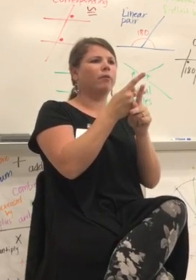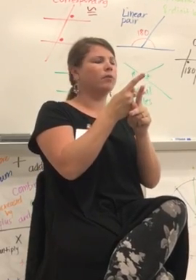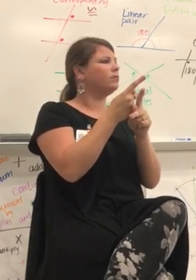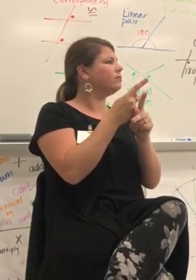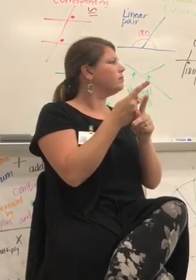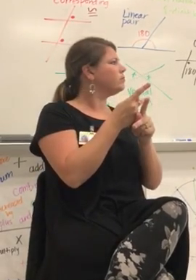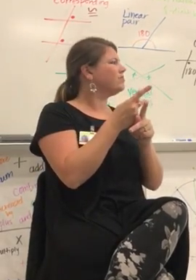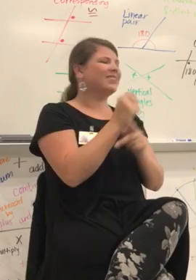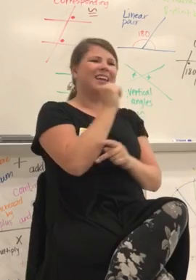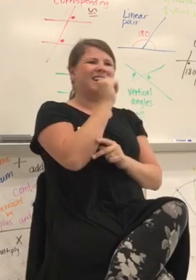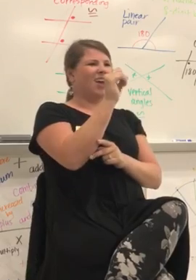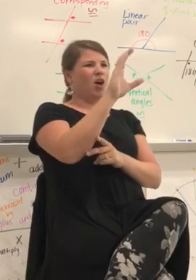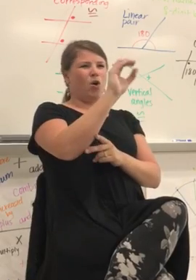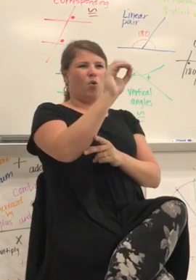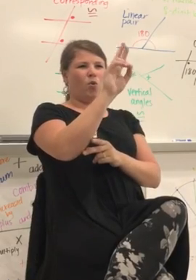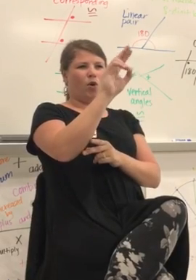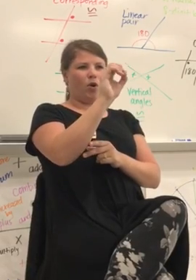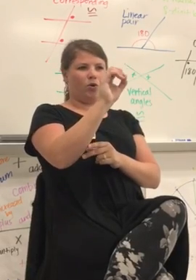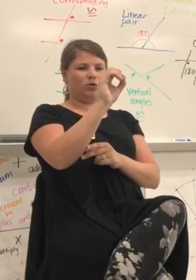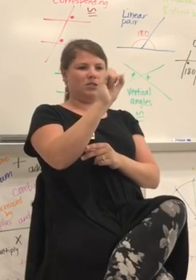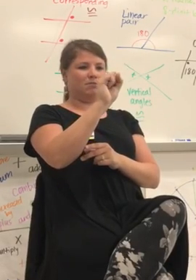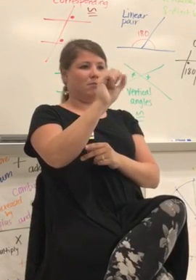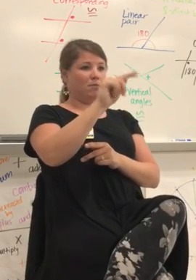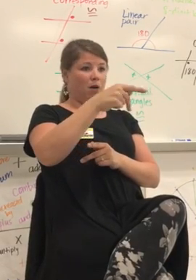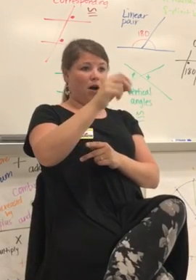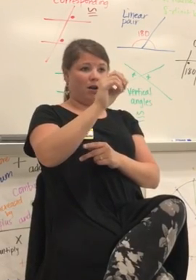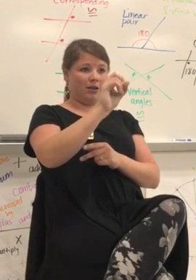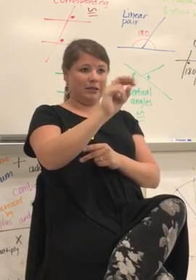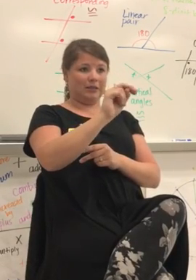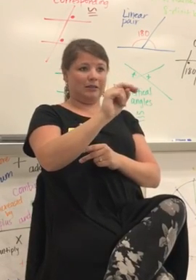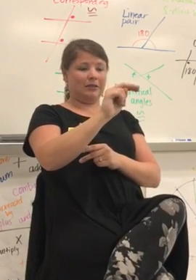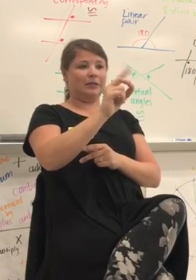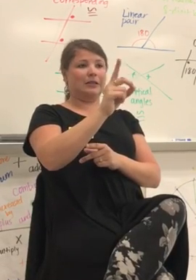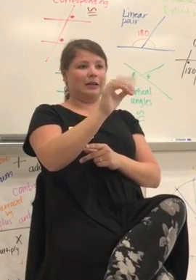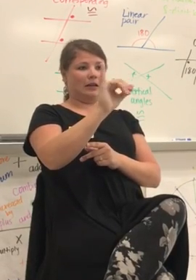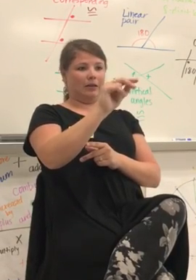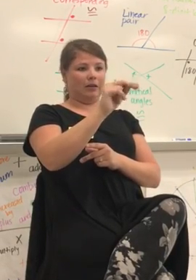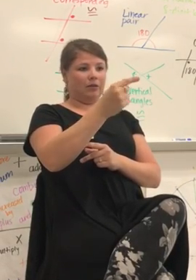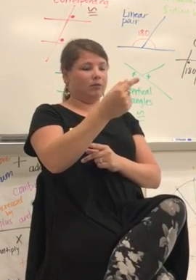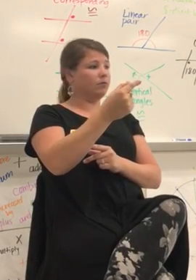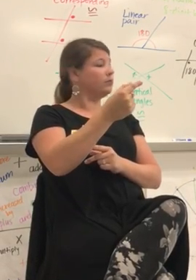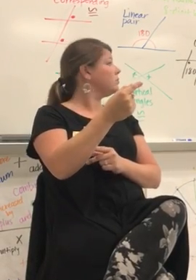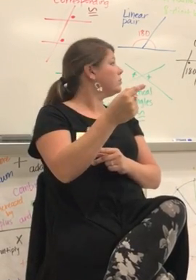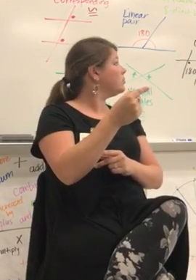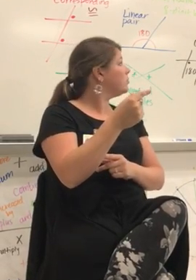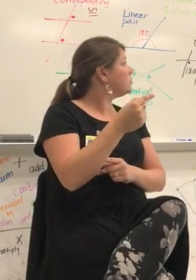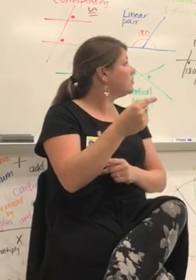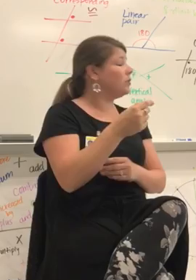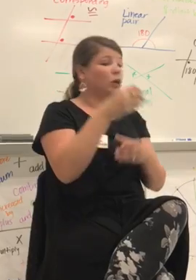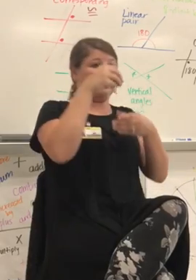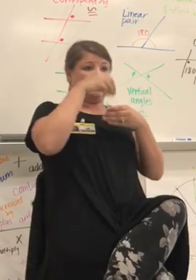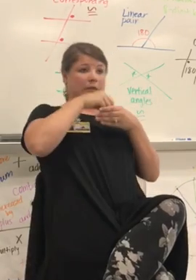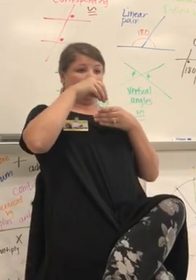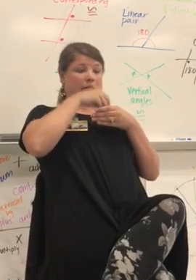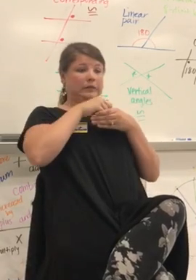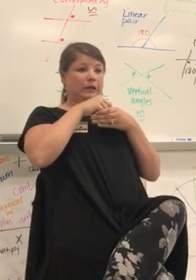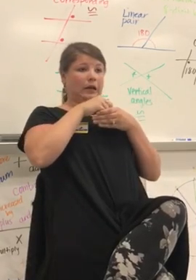Not corresponding, because they're on opposite sides. So they alternate sides, and they're inside the parallel line.